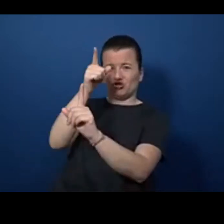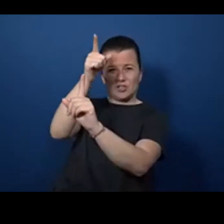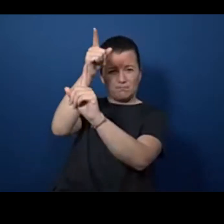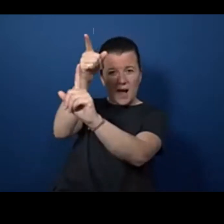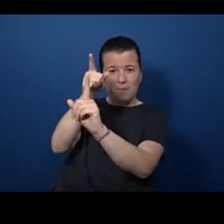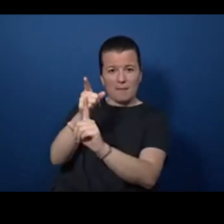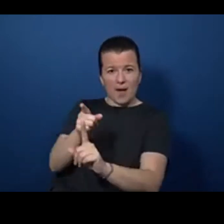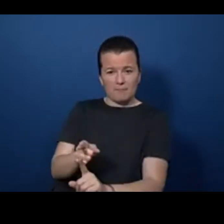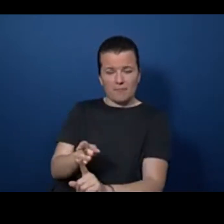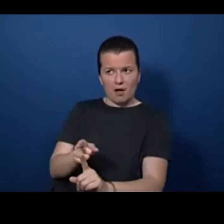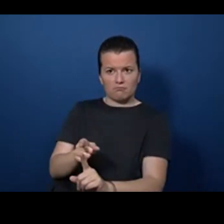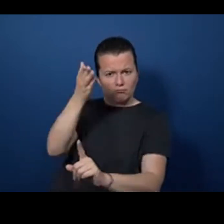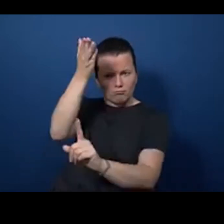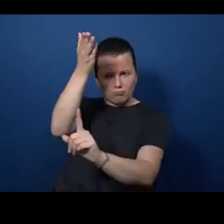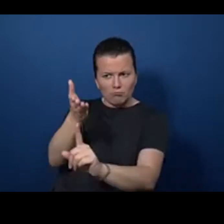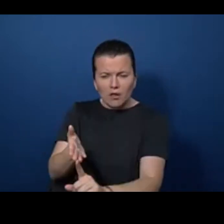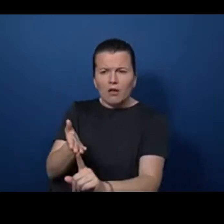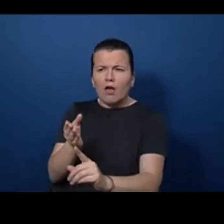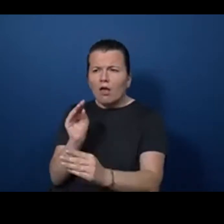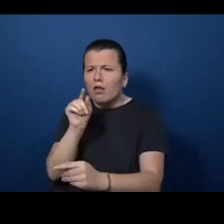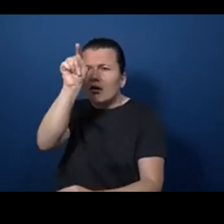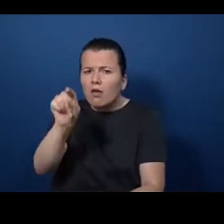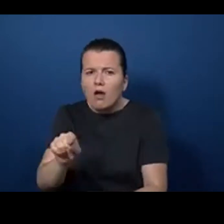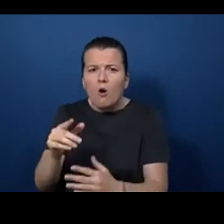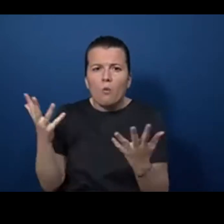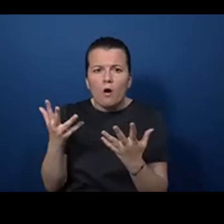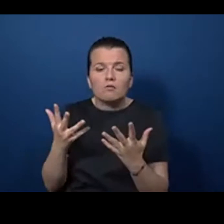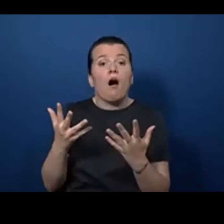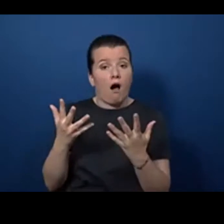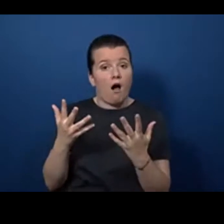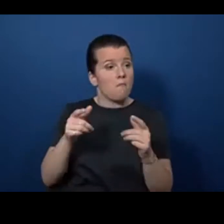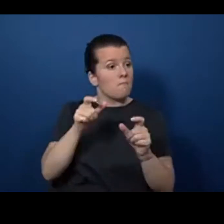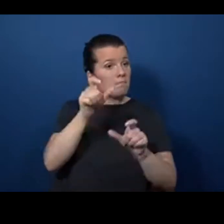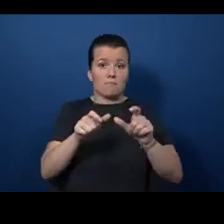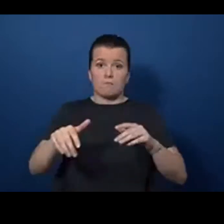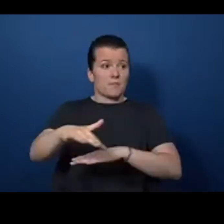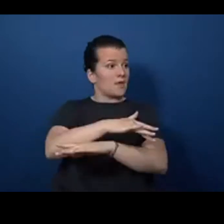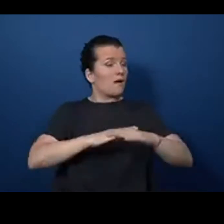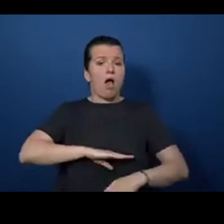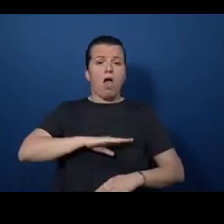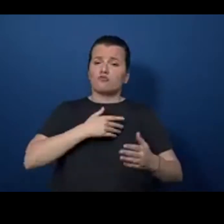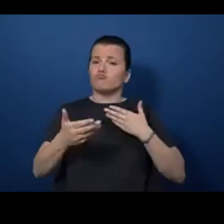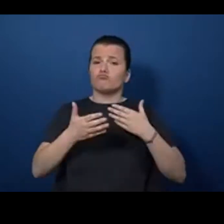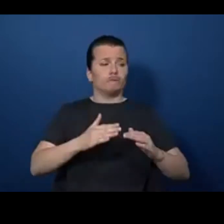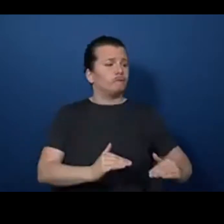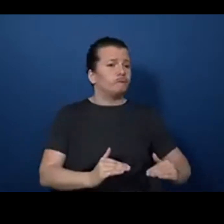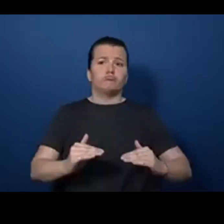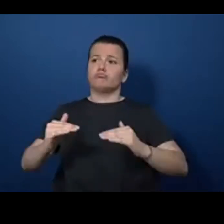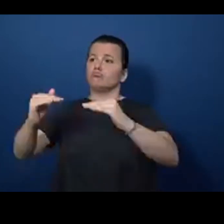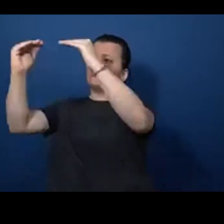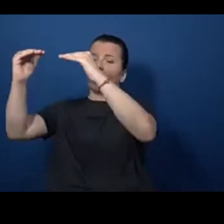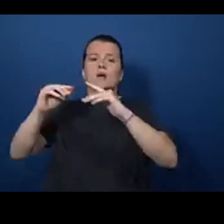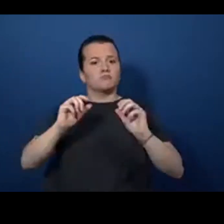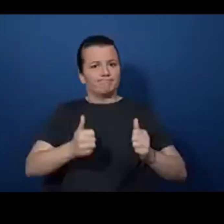an agenda that talks about well-being of people of all ages. And we also talk